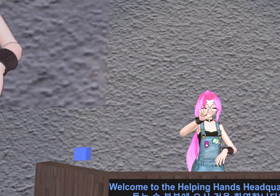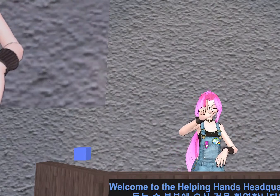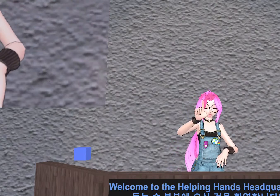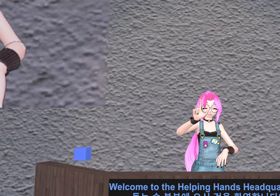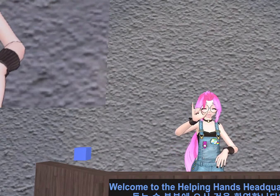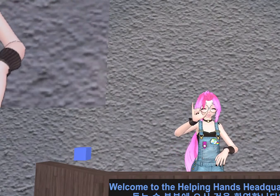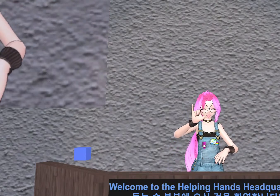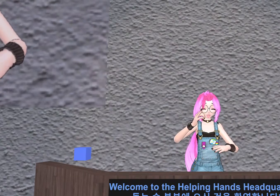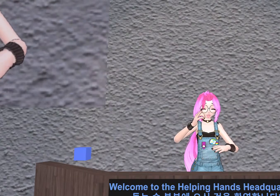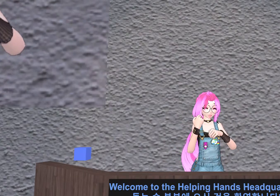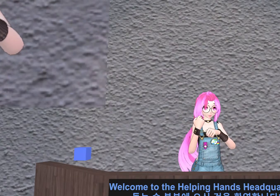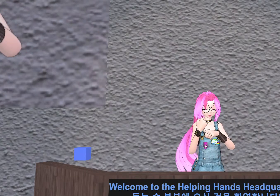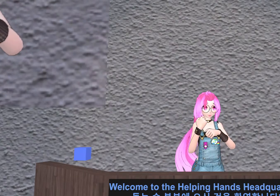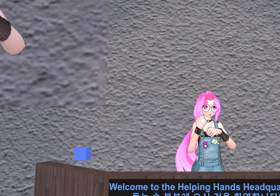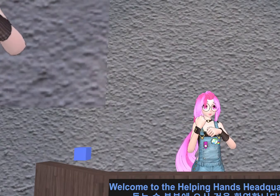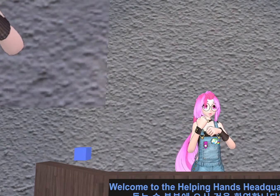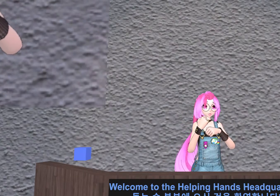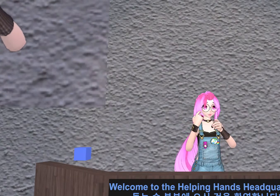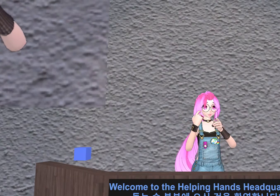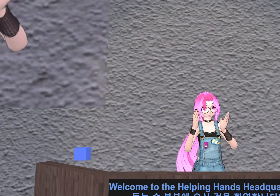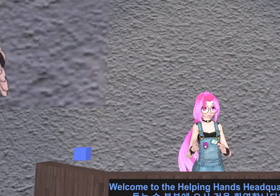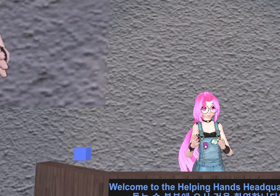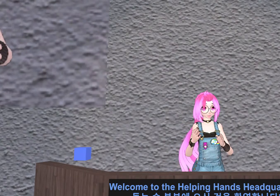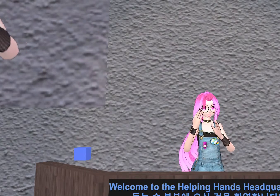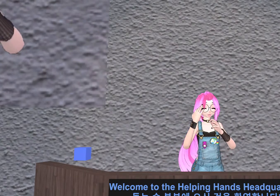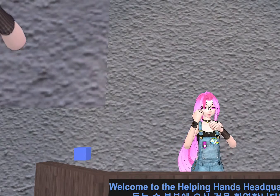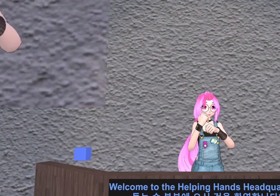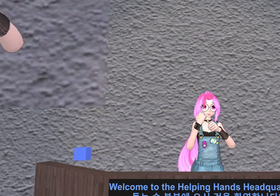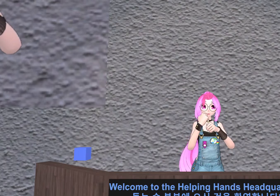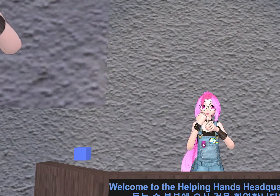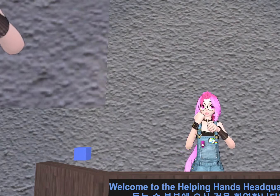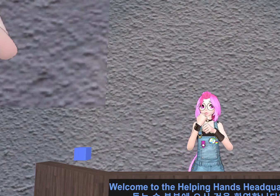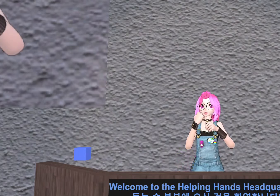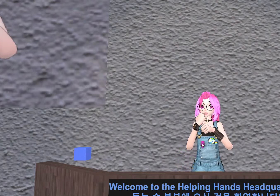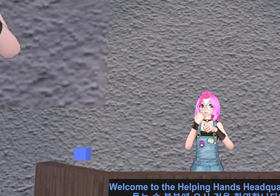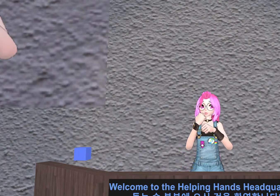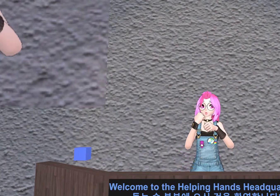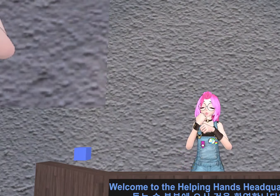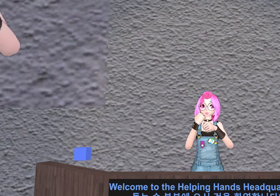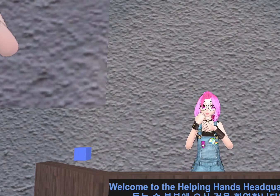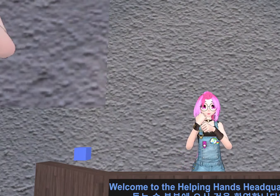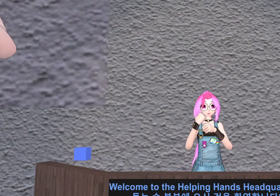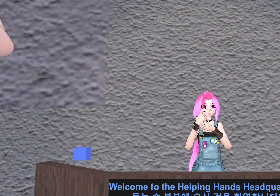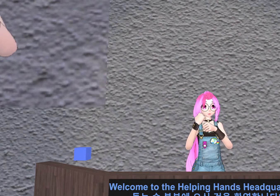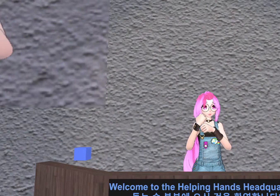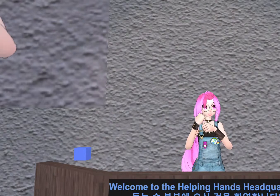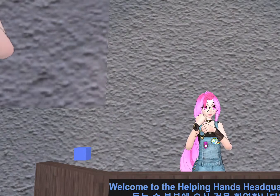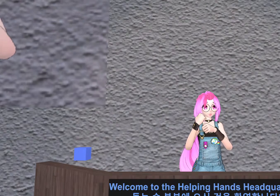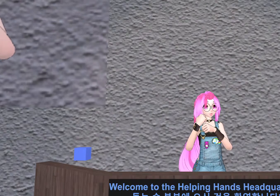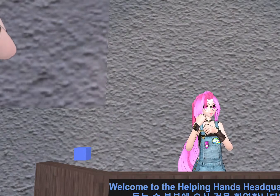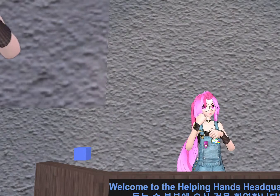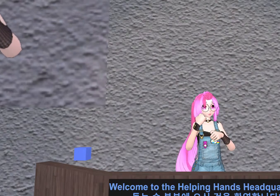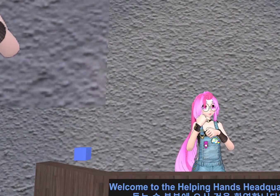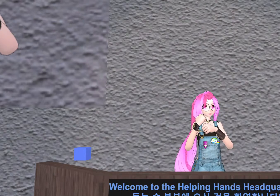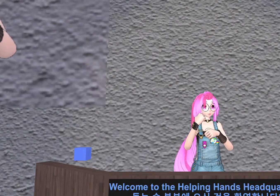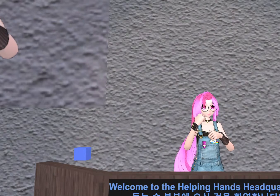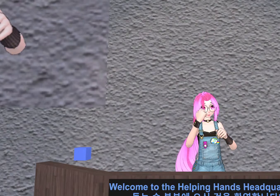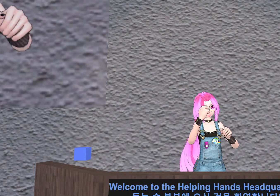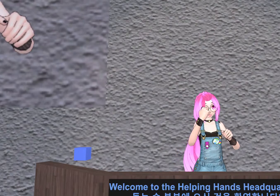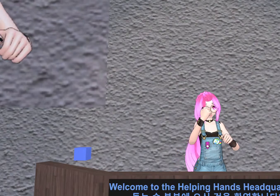Straight. Also, another good one, ally, support person. So this is how you say support.